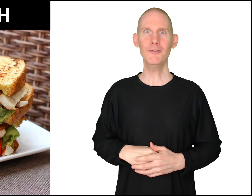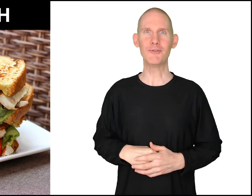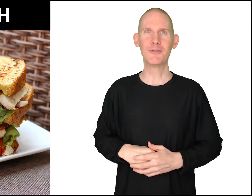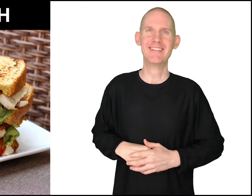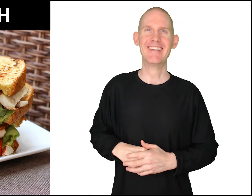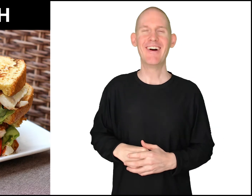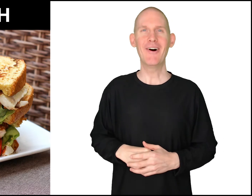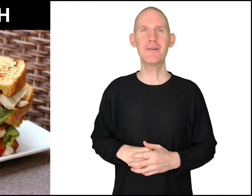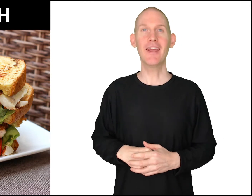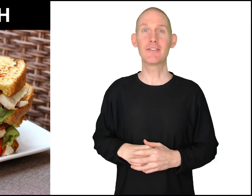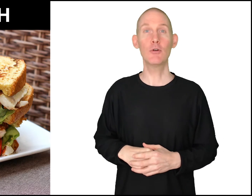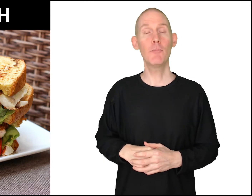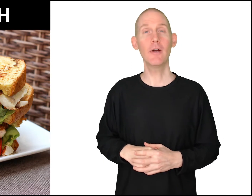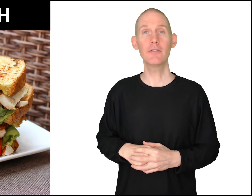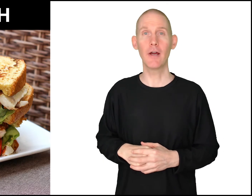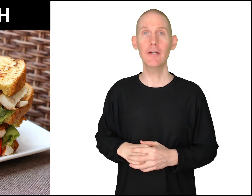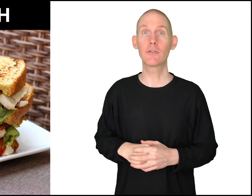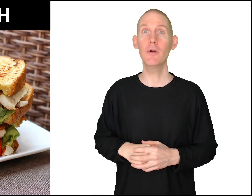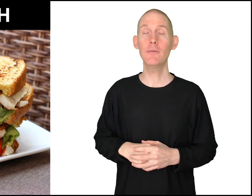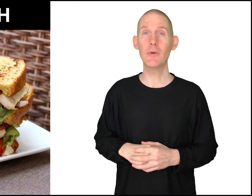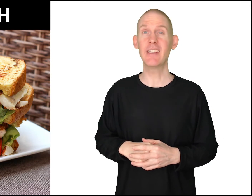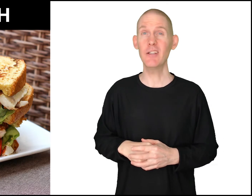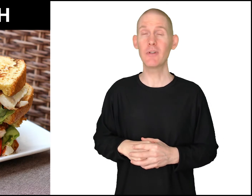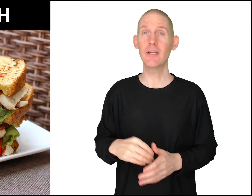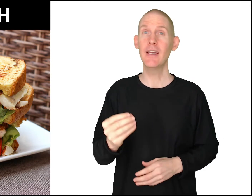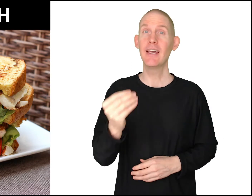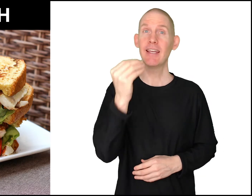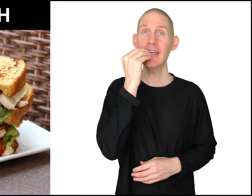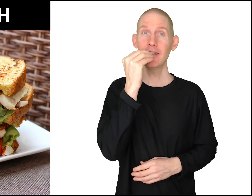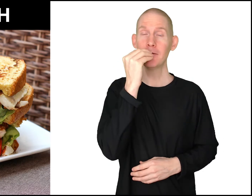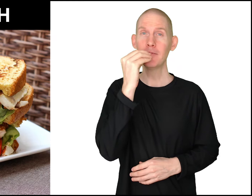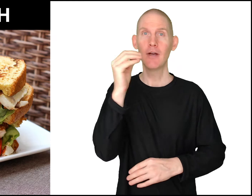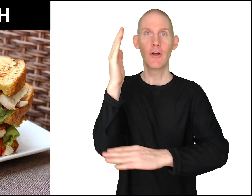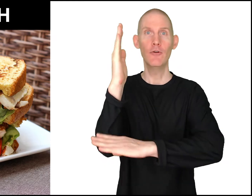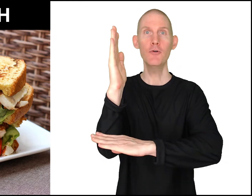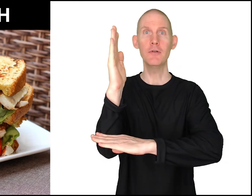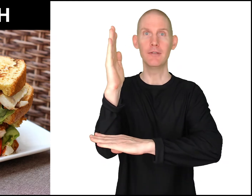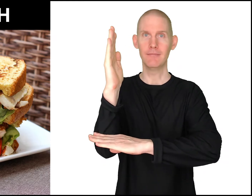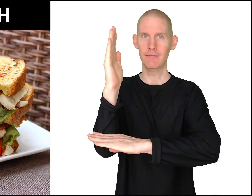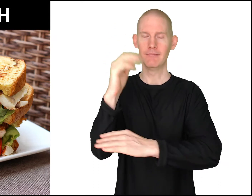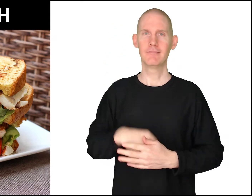lunch. Okay, it's 2-part sign. It's going to be literally eat, noon. All